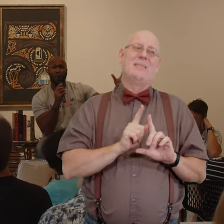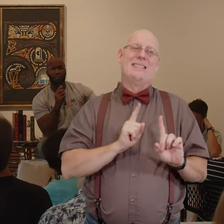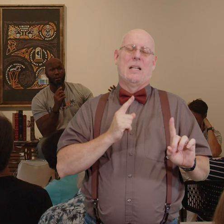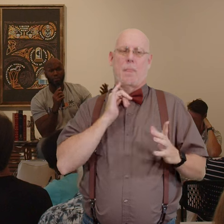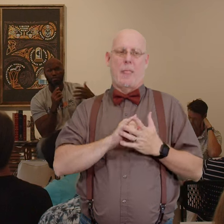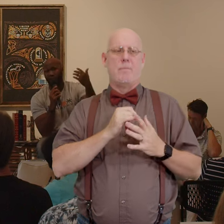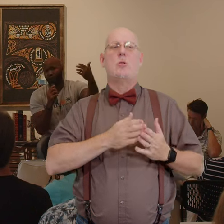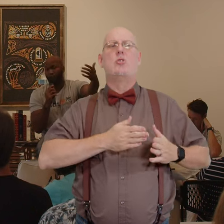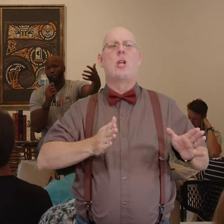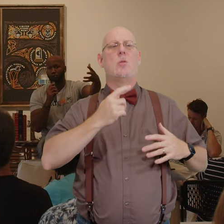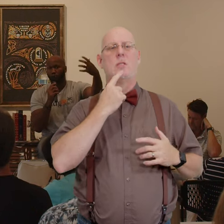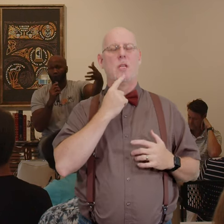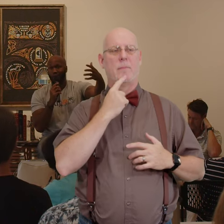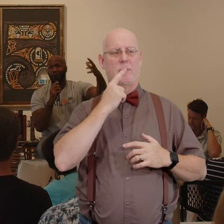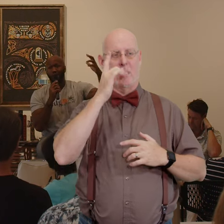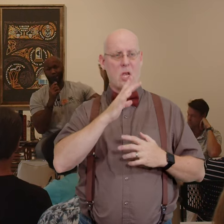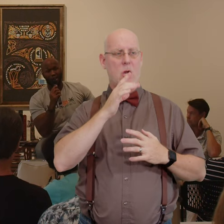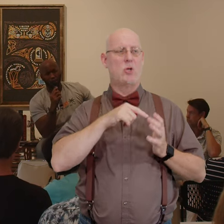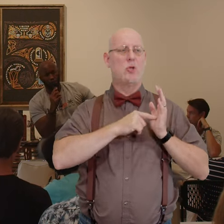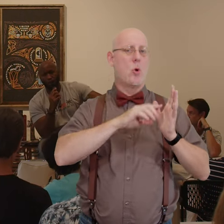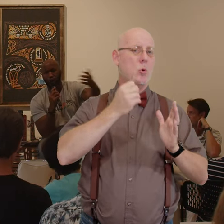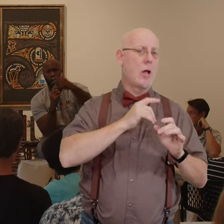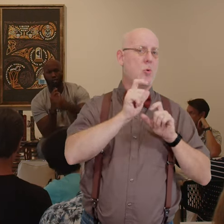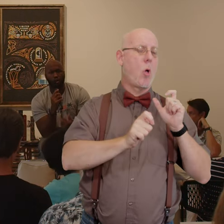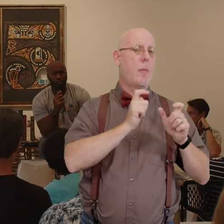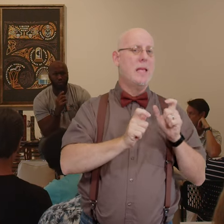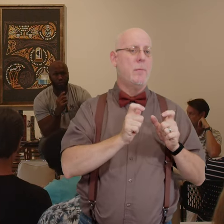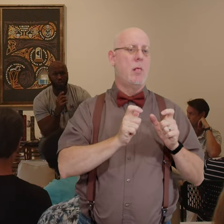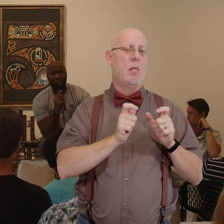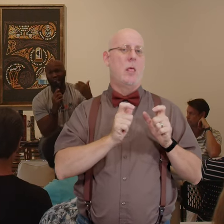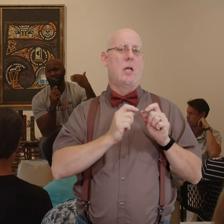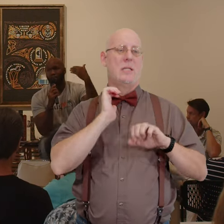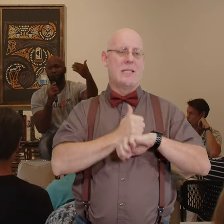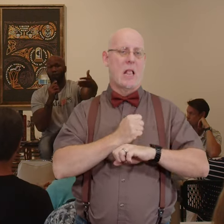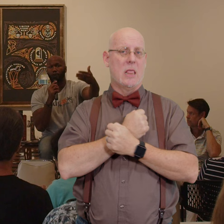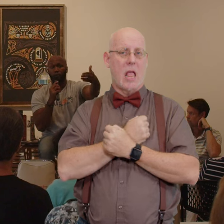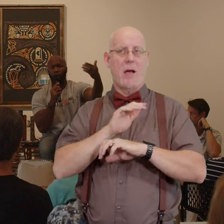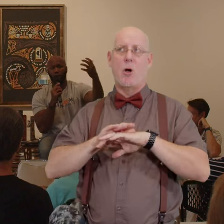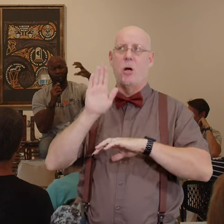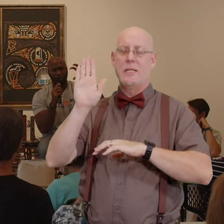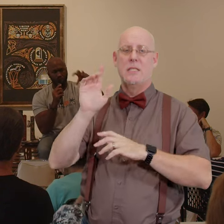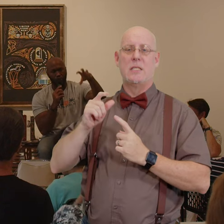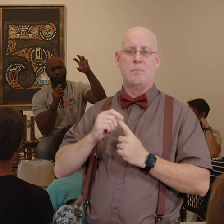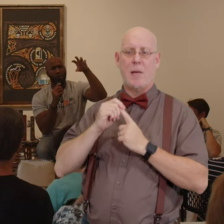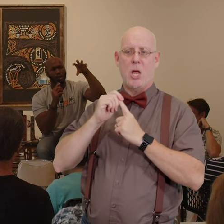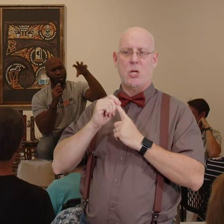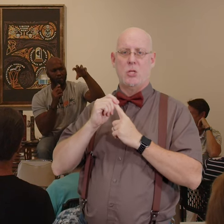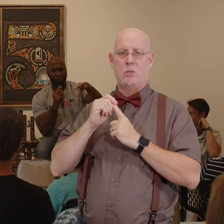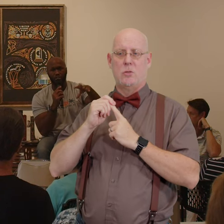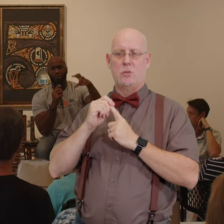shy away from that. But just saying in general sense that God has shown his grace to all people and he has set his love upon his special